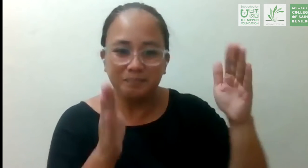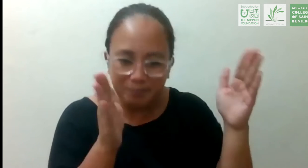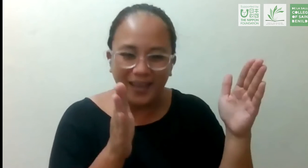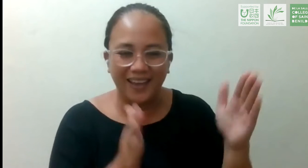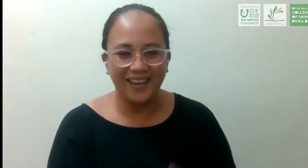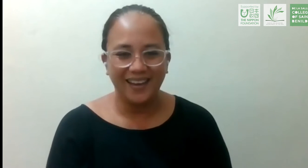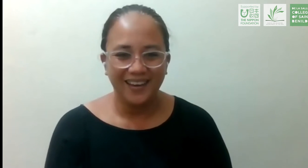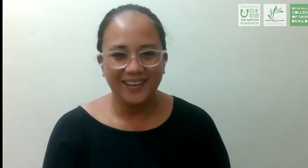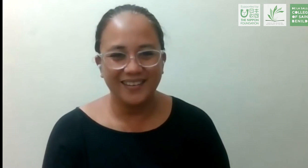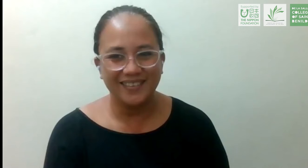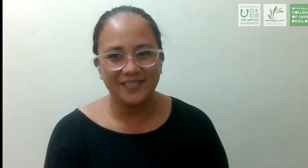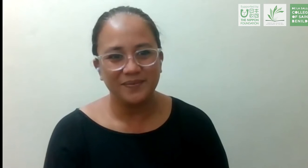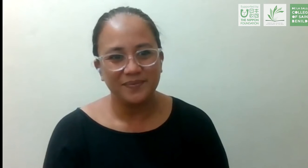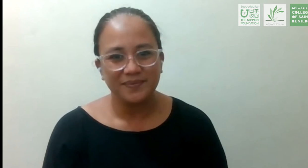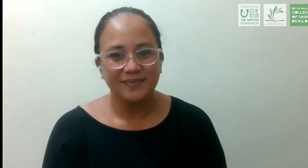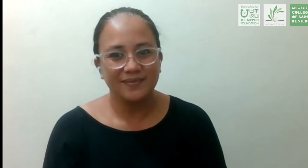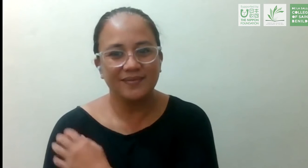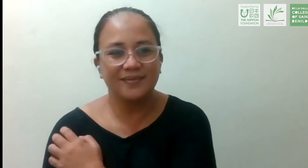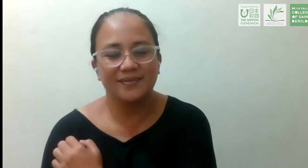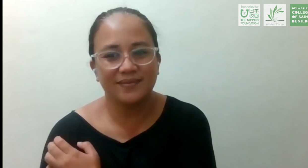Peeps has his hand up. Yeah.